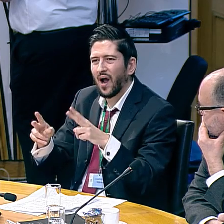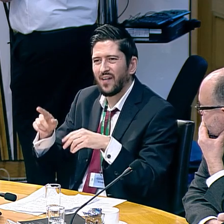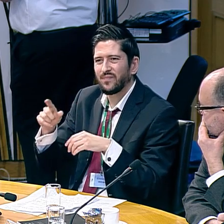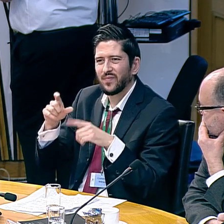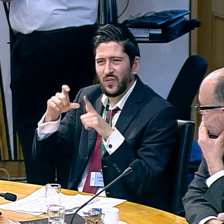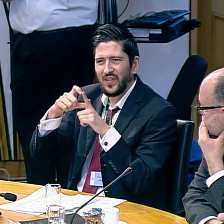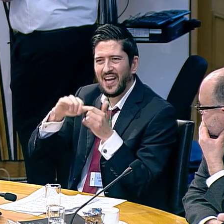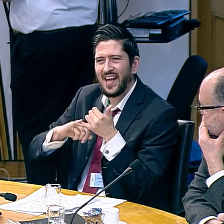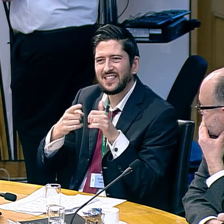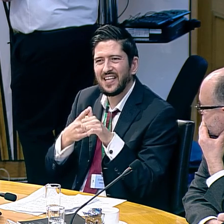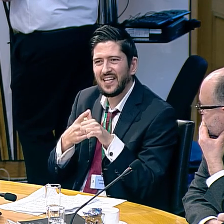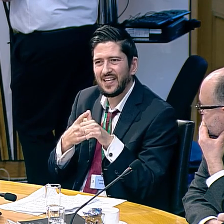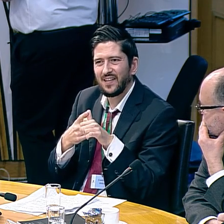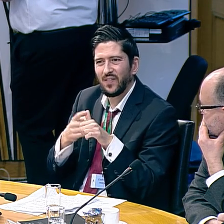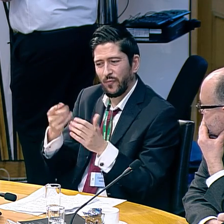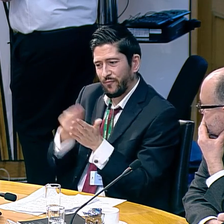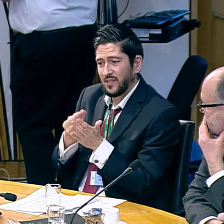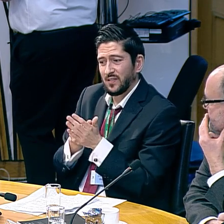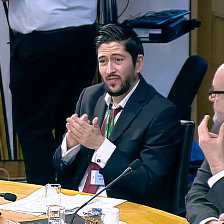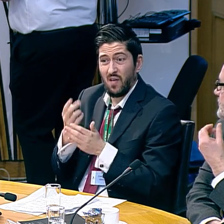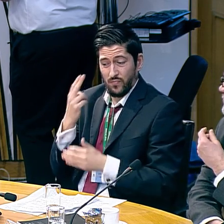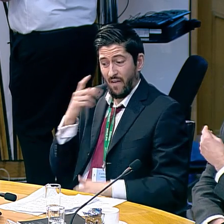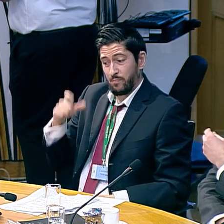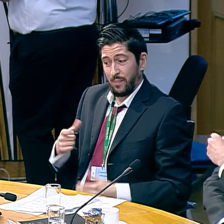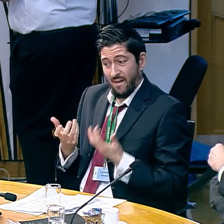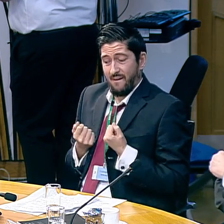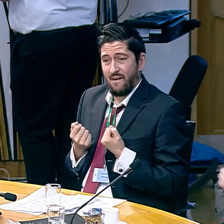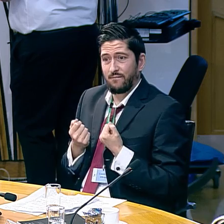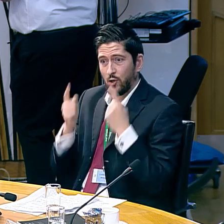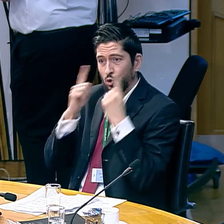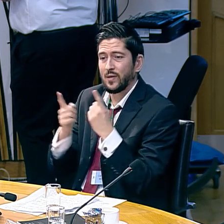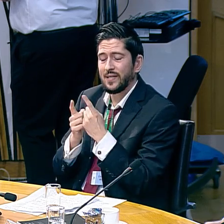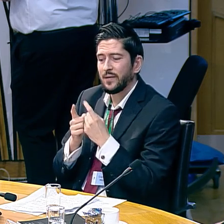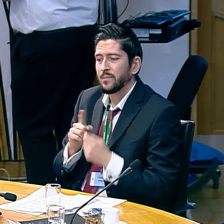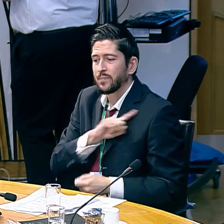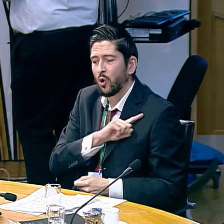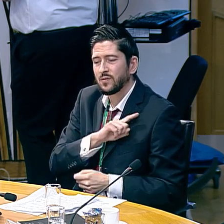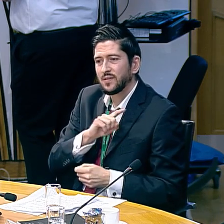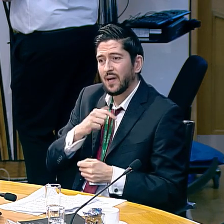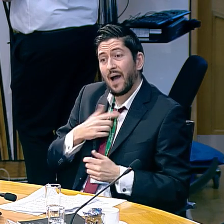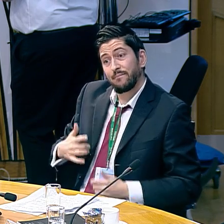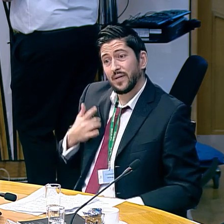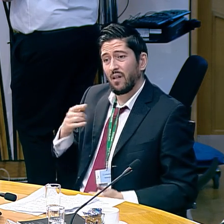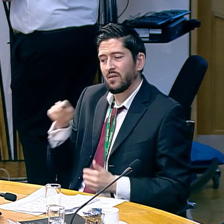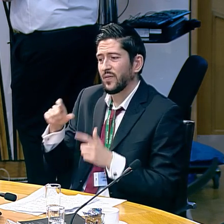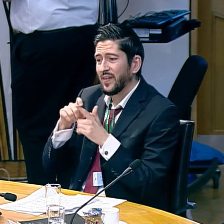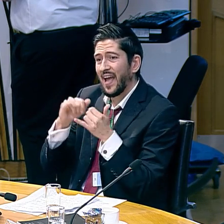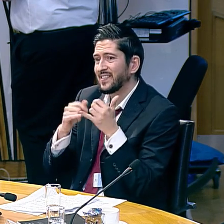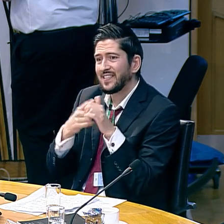And I feel that we really do need to look at DSA, the funding for deaf people have to go through university. I do